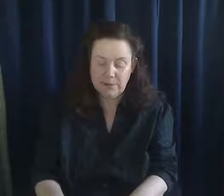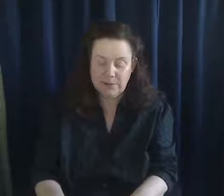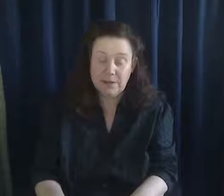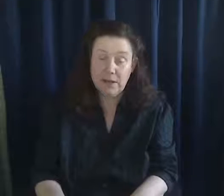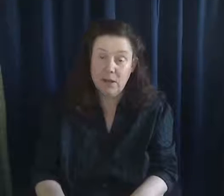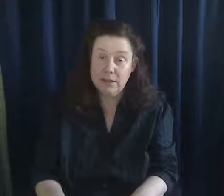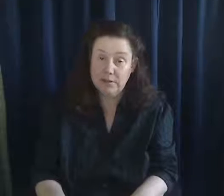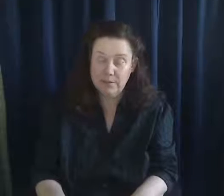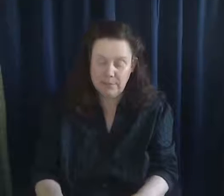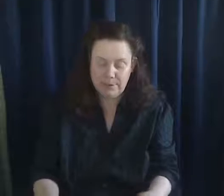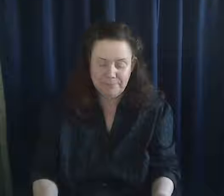if not all hearing people.